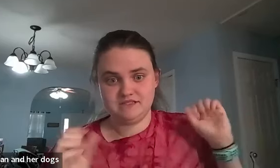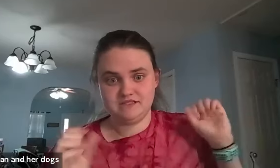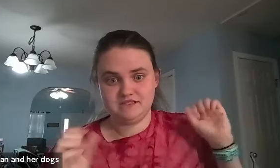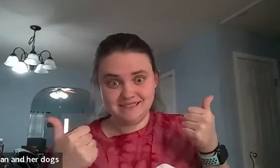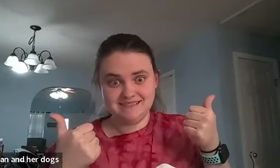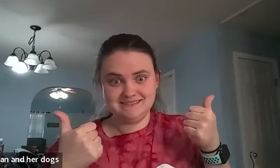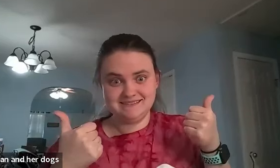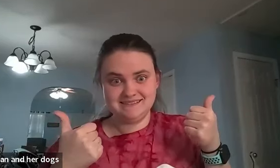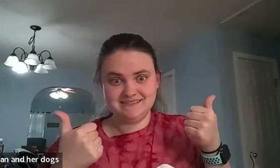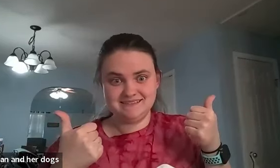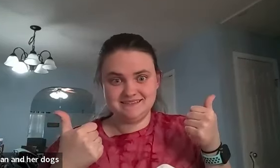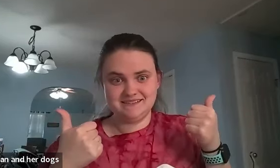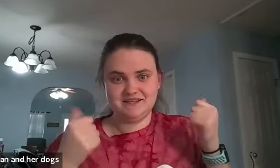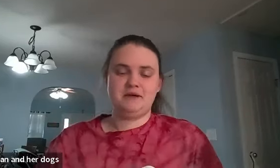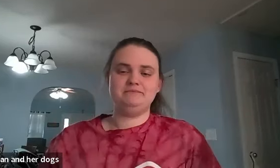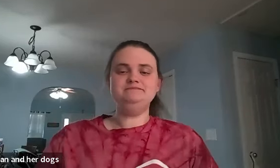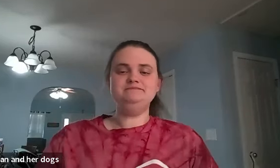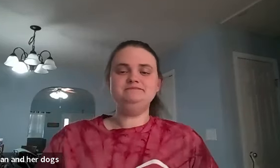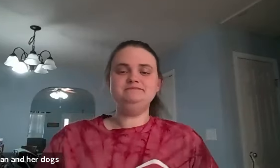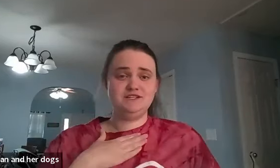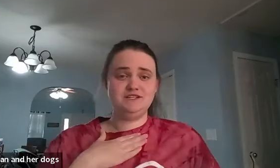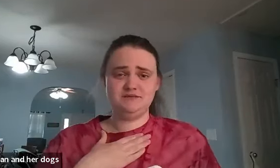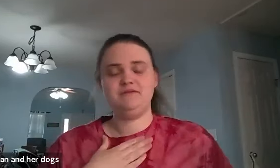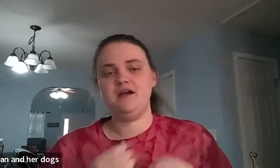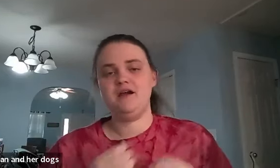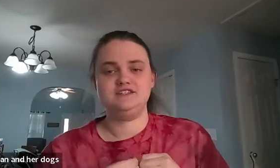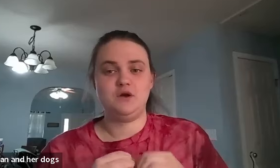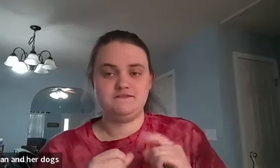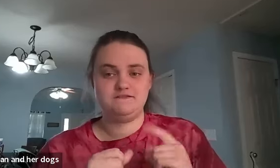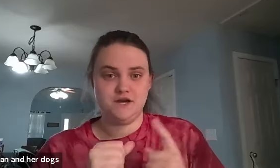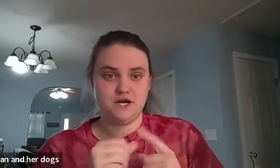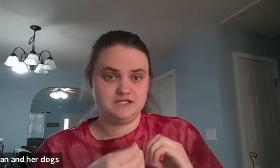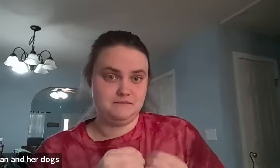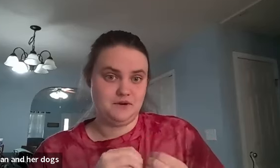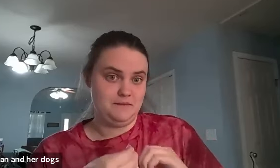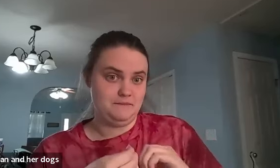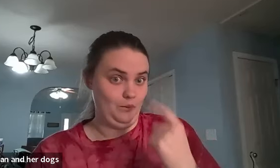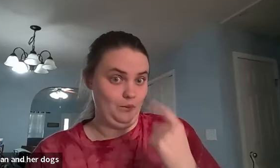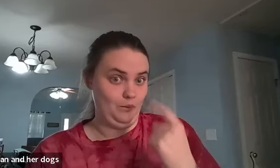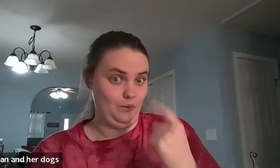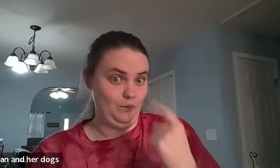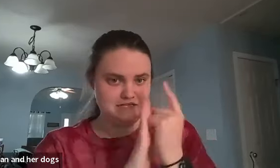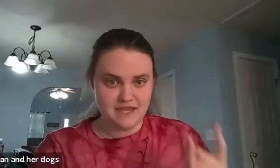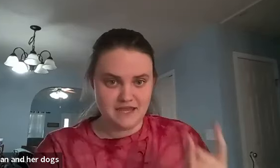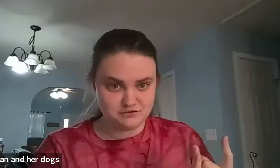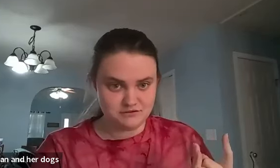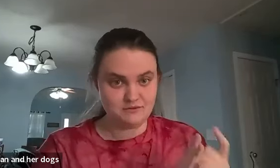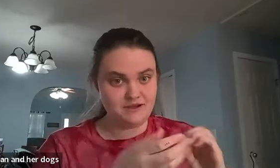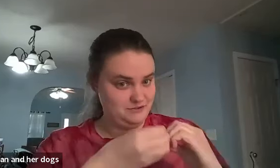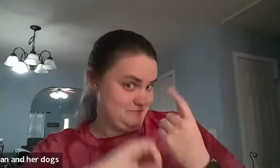good? Okay. Excuse me. All right. So our first number, number one, it's not the actual number one. I'm doing number